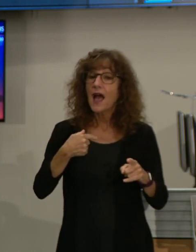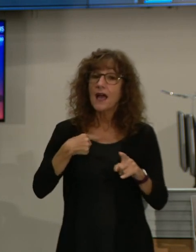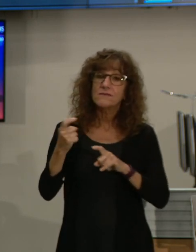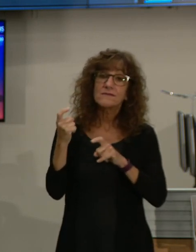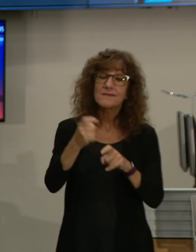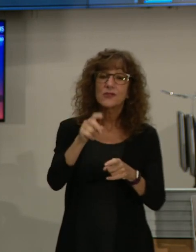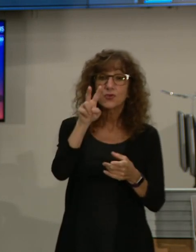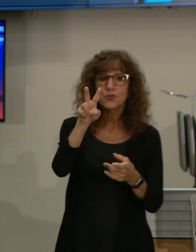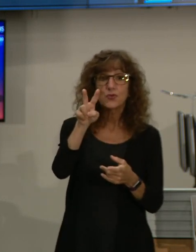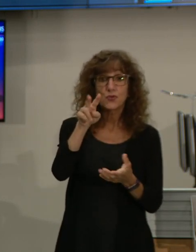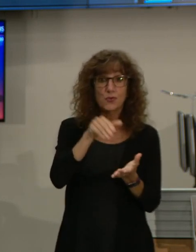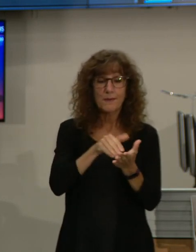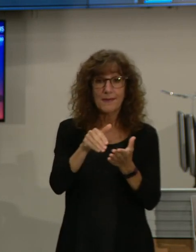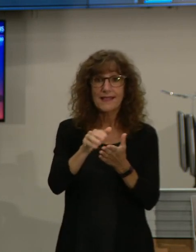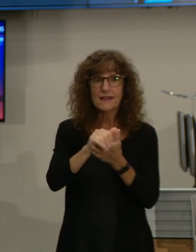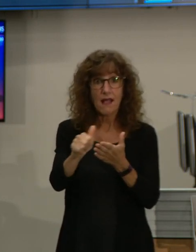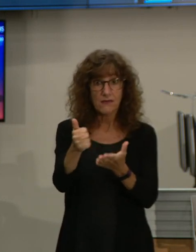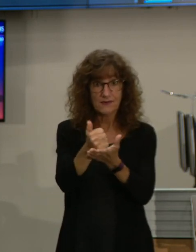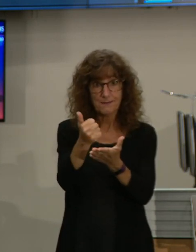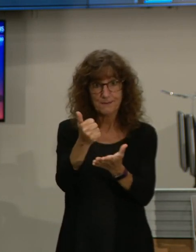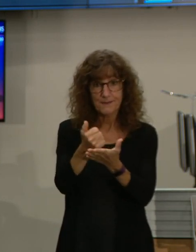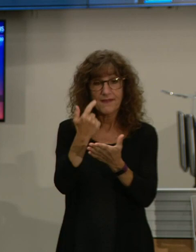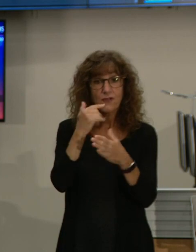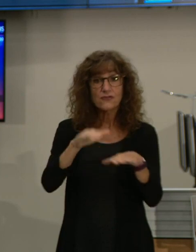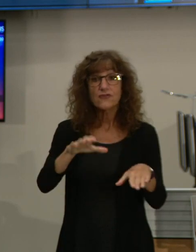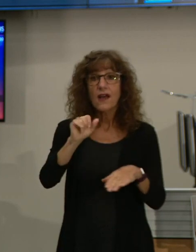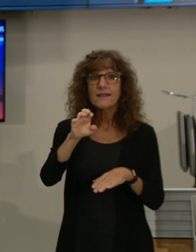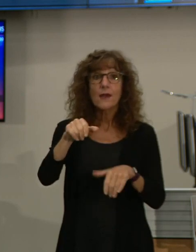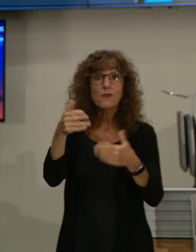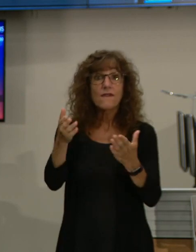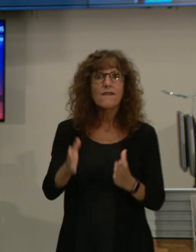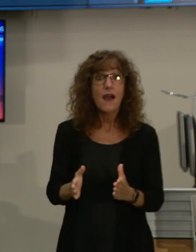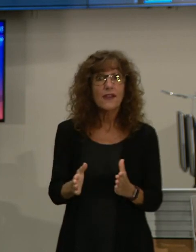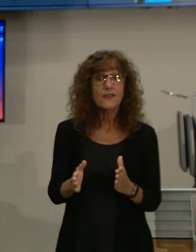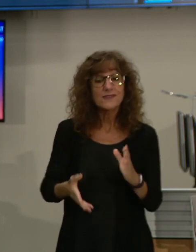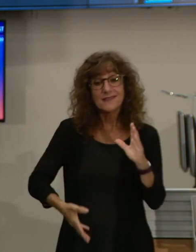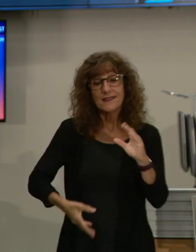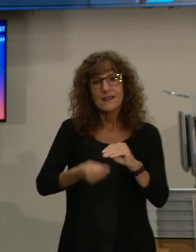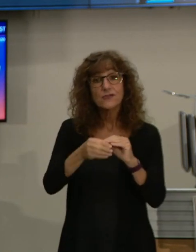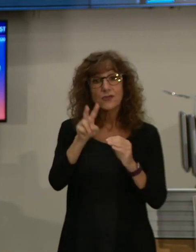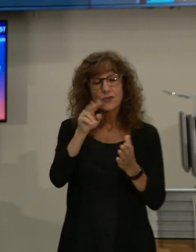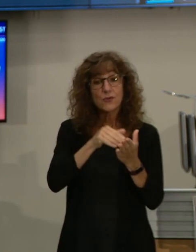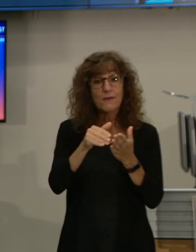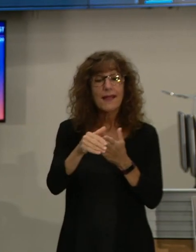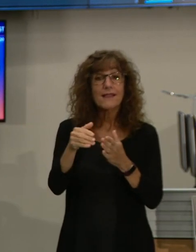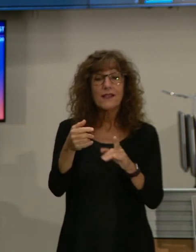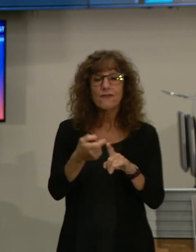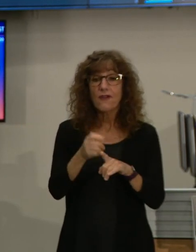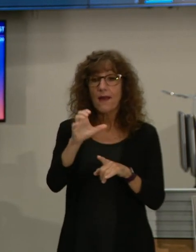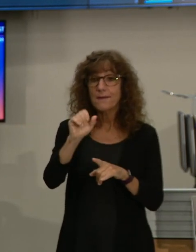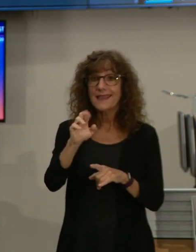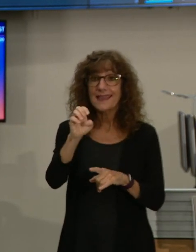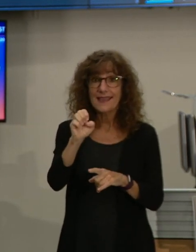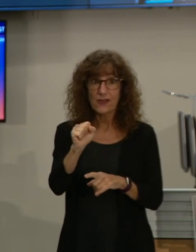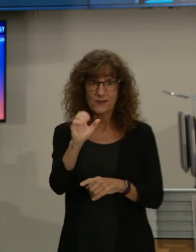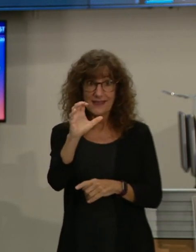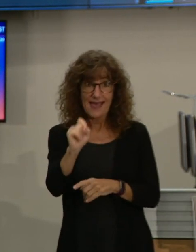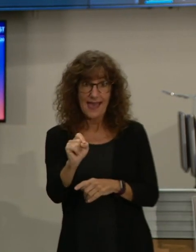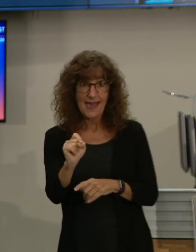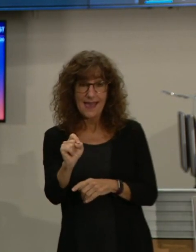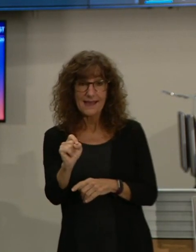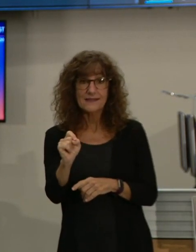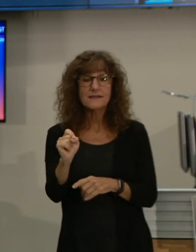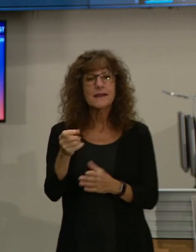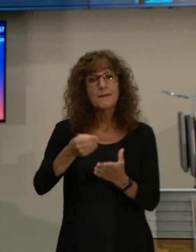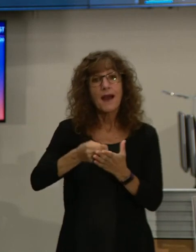$2 million in assistance for our child care providers, an additional $2 million out of our CARES Act funding to make sure